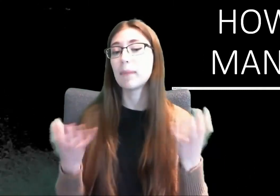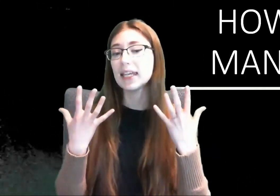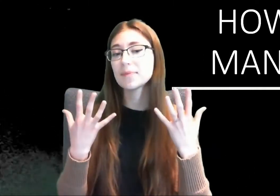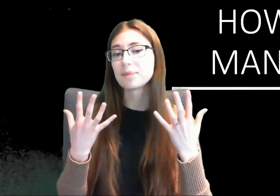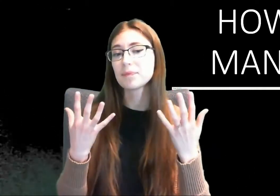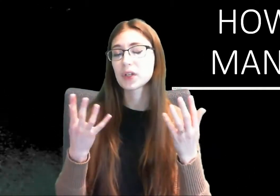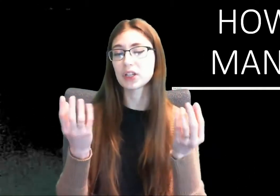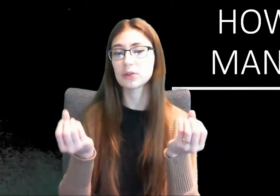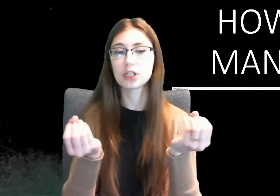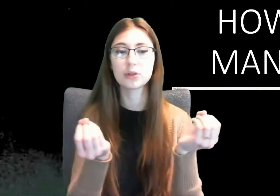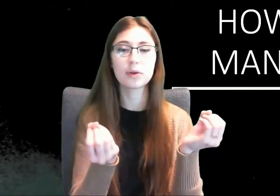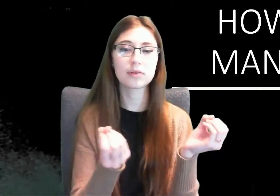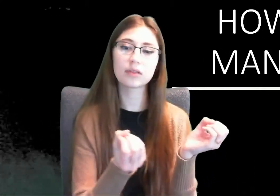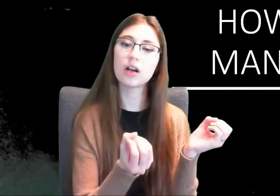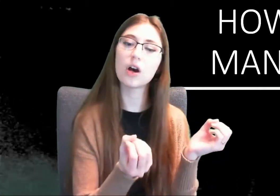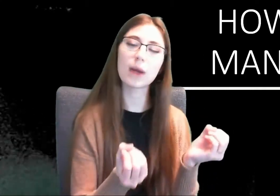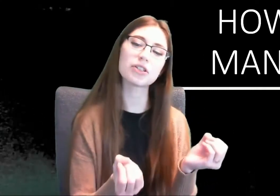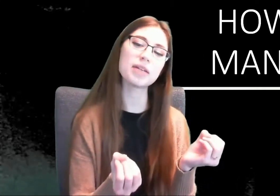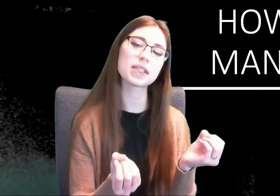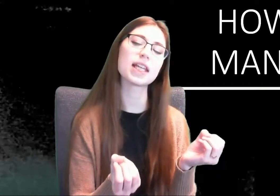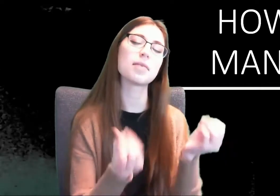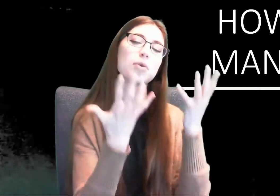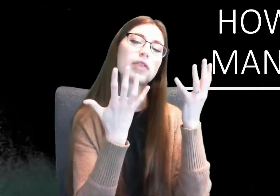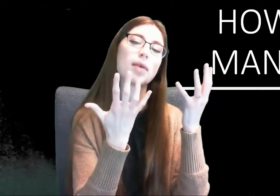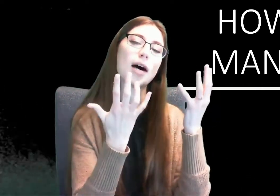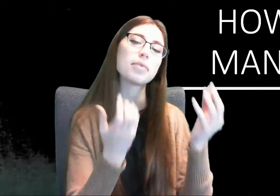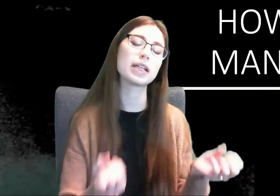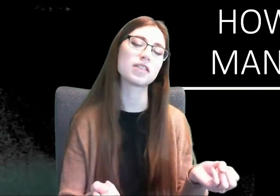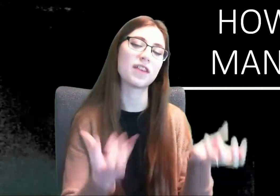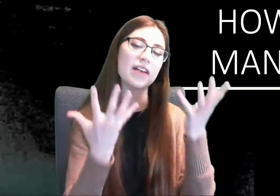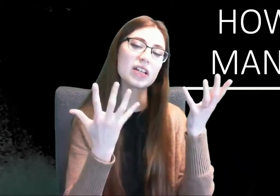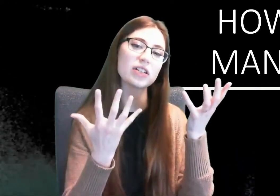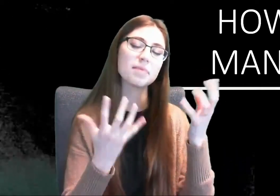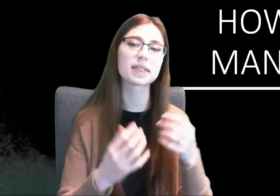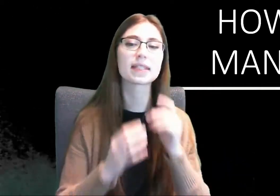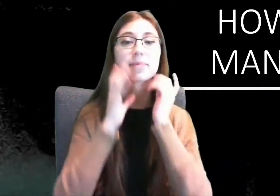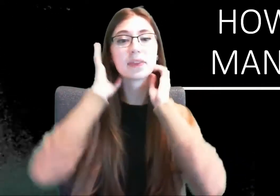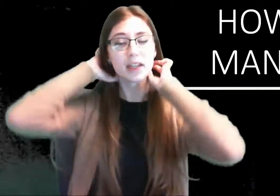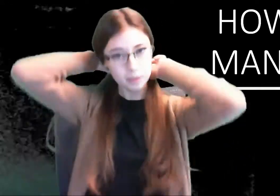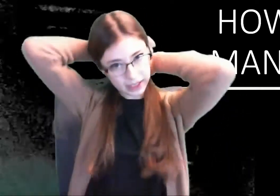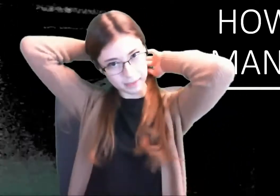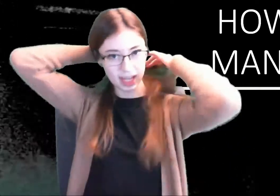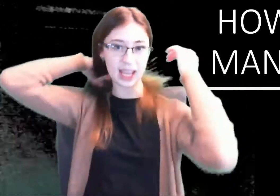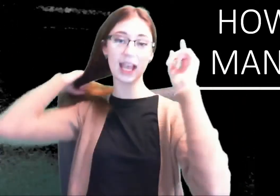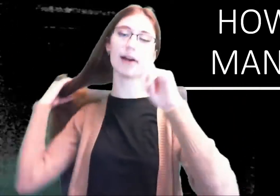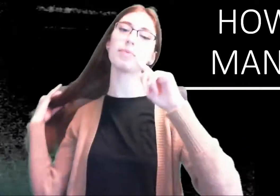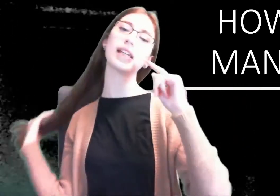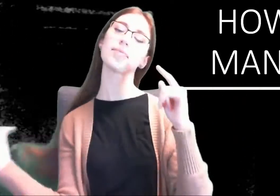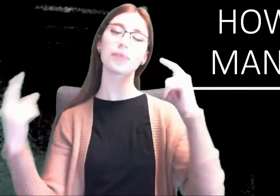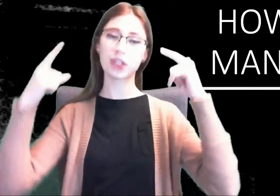many, you're going to do 2 O hand shapes and then move them up into 5 hand shapes. But to make it how many, you're